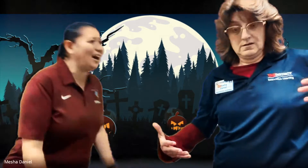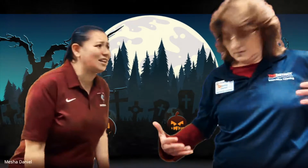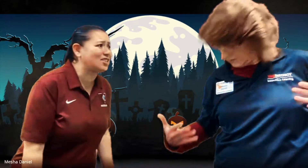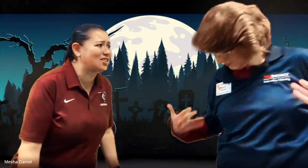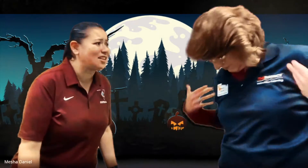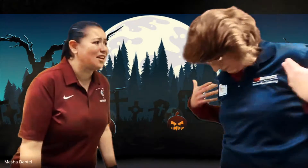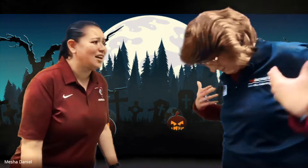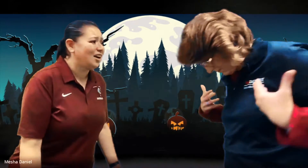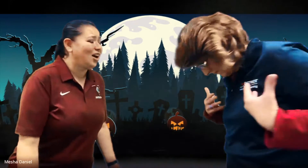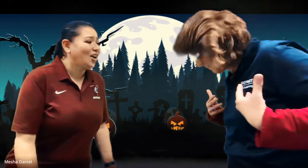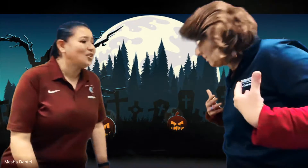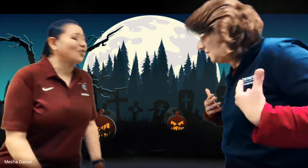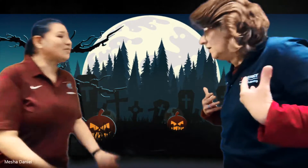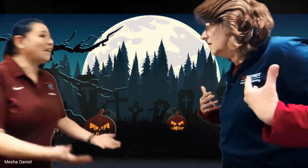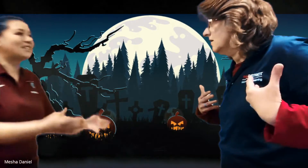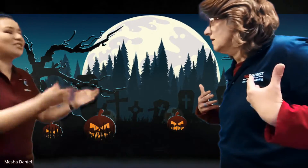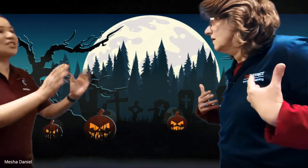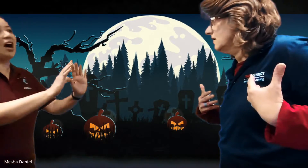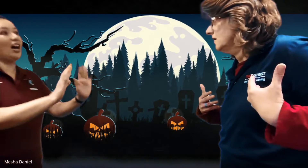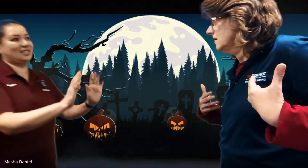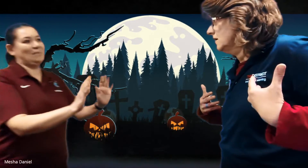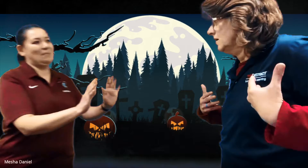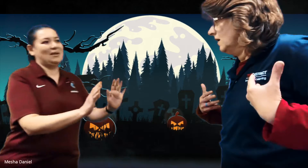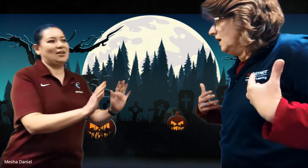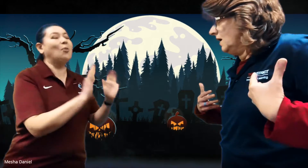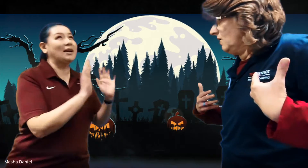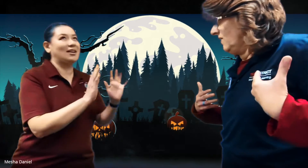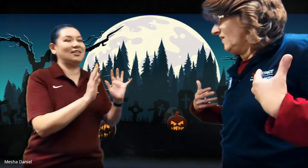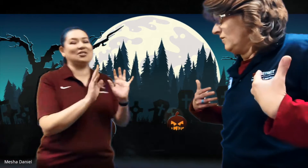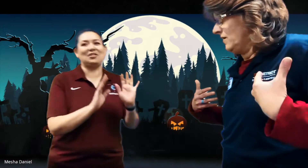gosh. That's awesome. Oh my gosh.